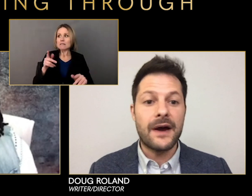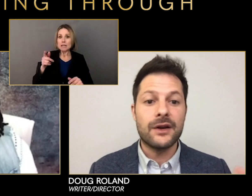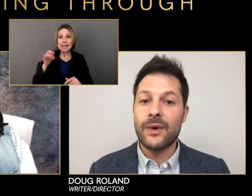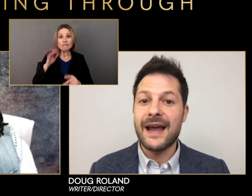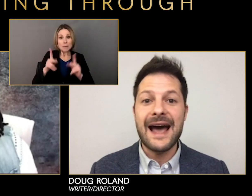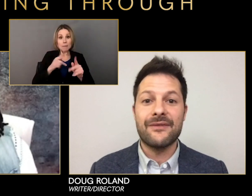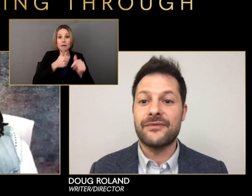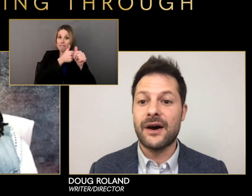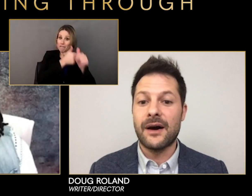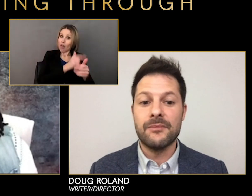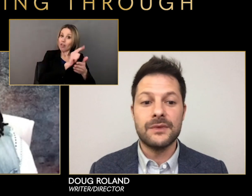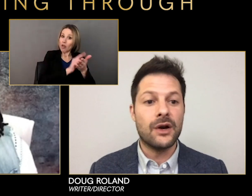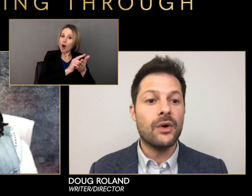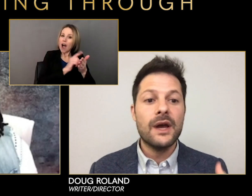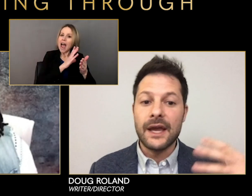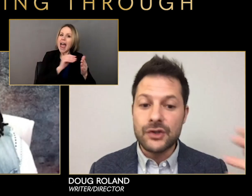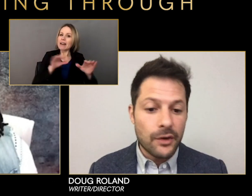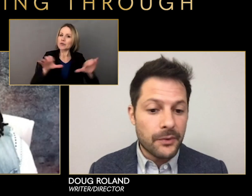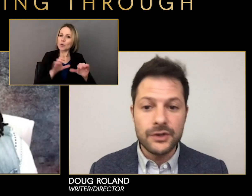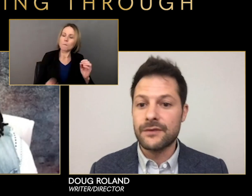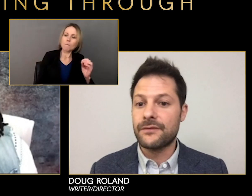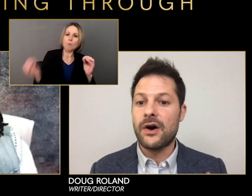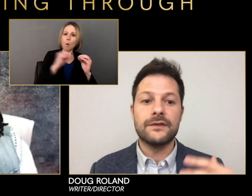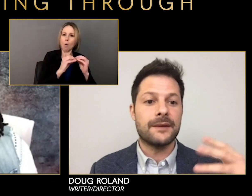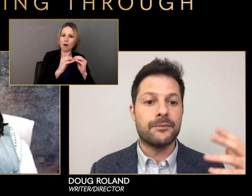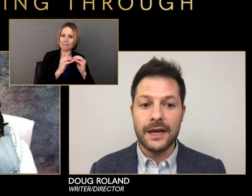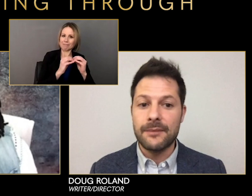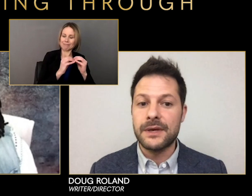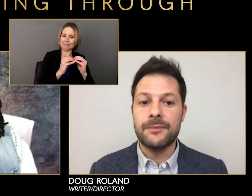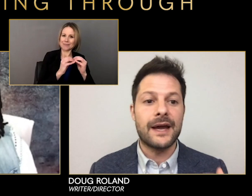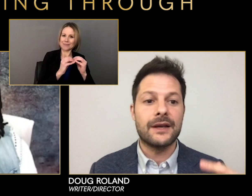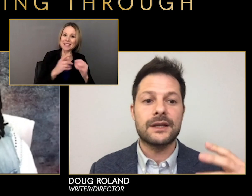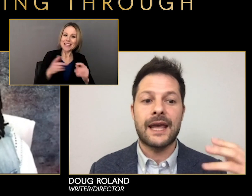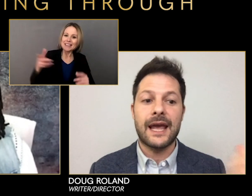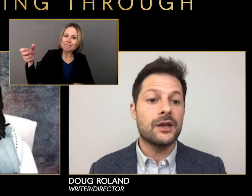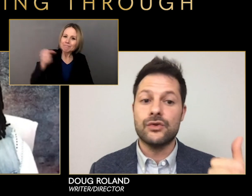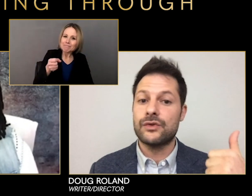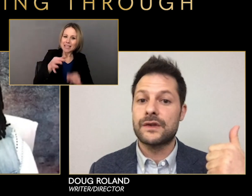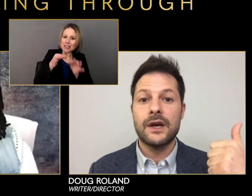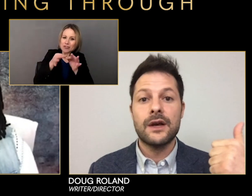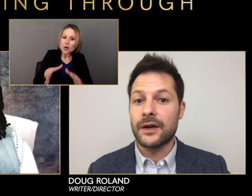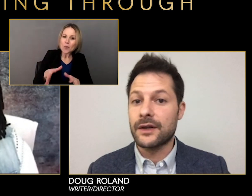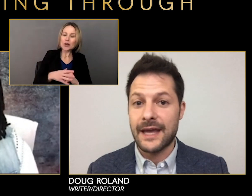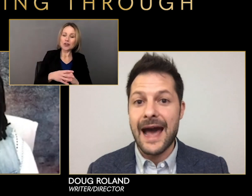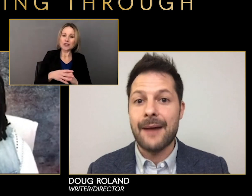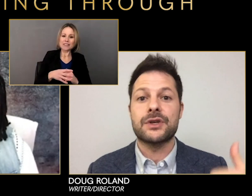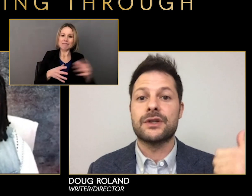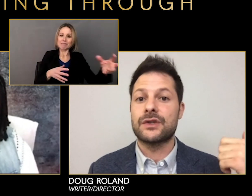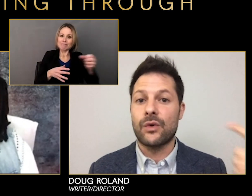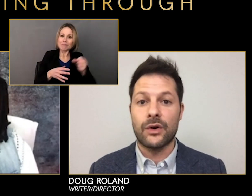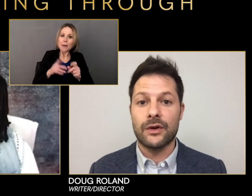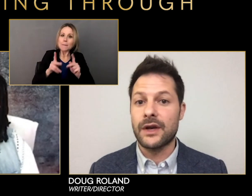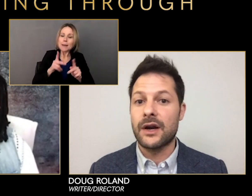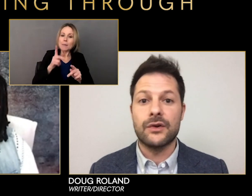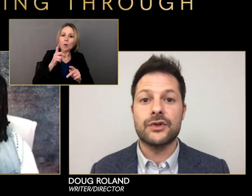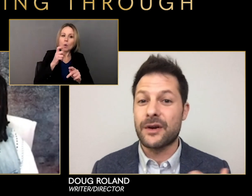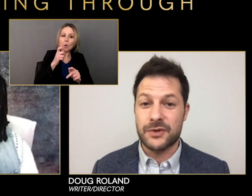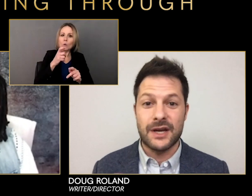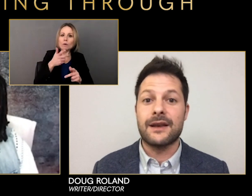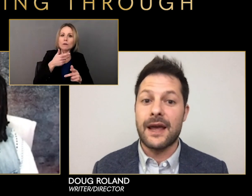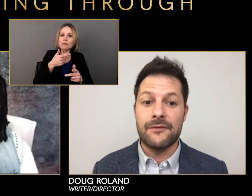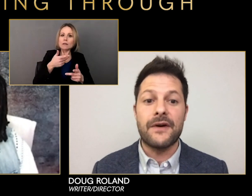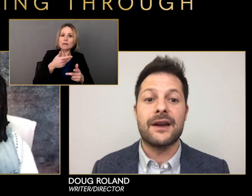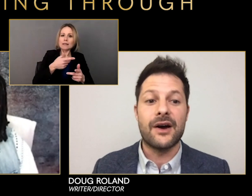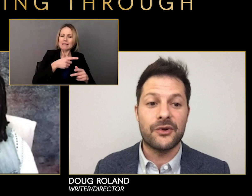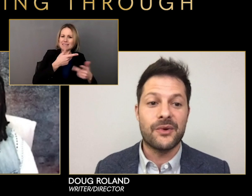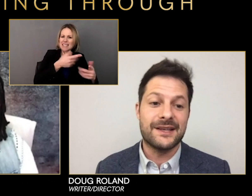and find a way to have interpreters involved and bring in people that can't use the captions or the audio